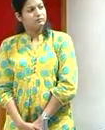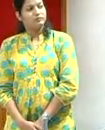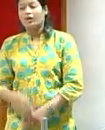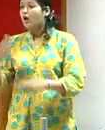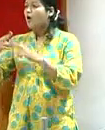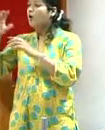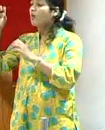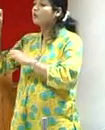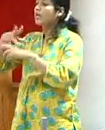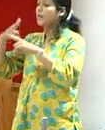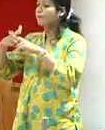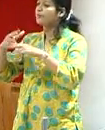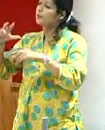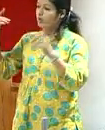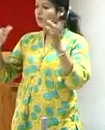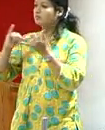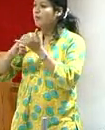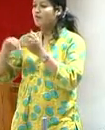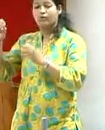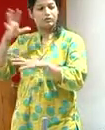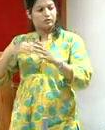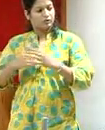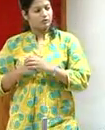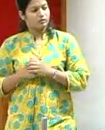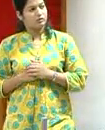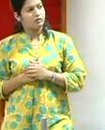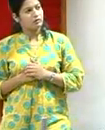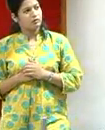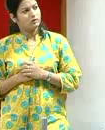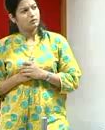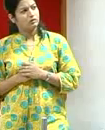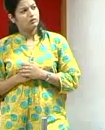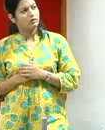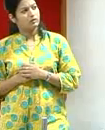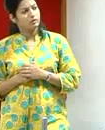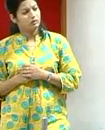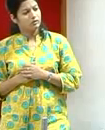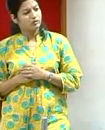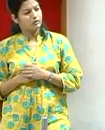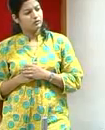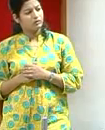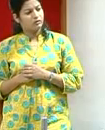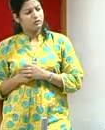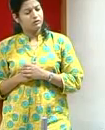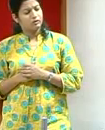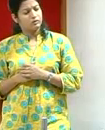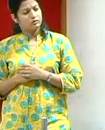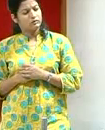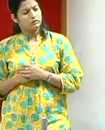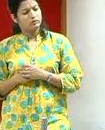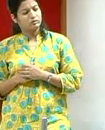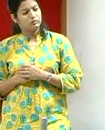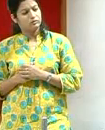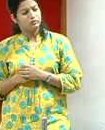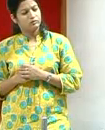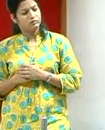has really made a big impact, which HRLN has done is the Sambhapra organization case of